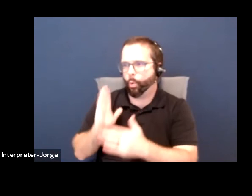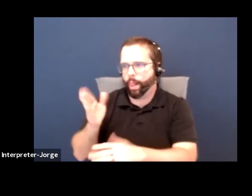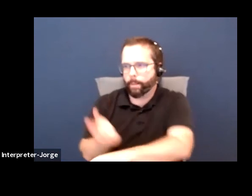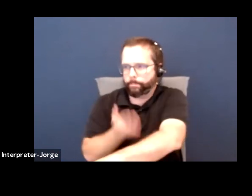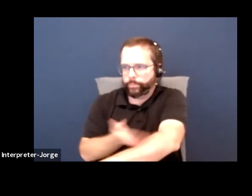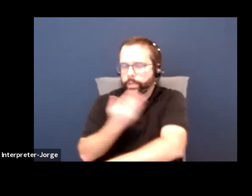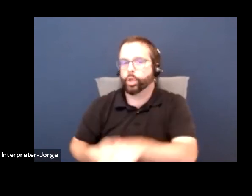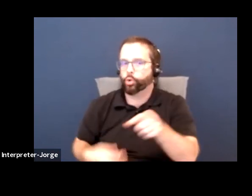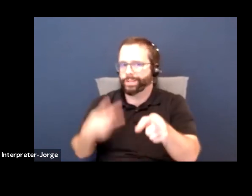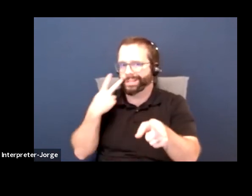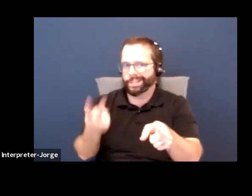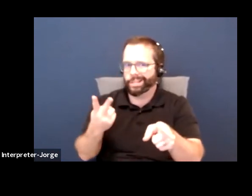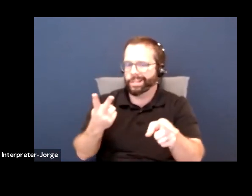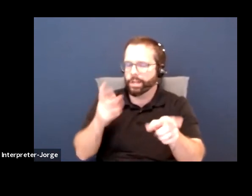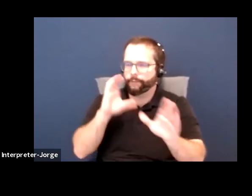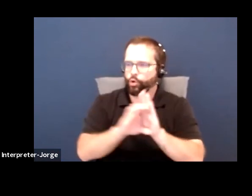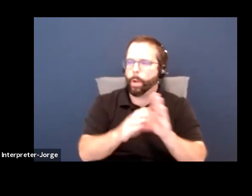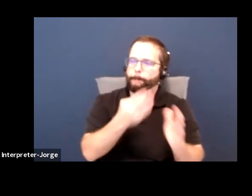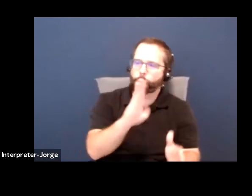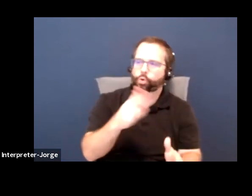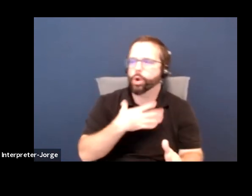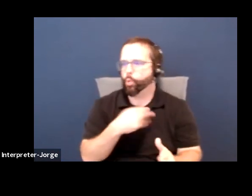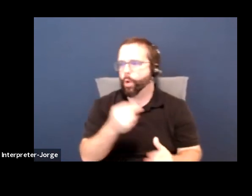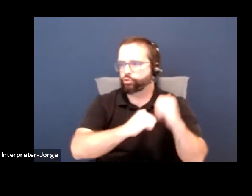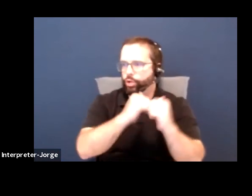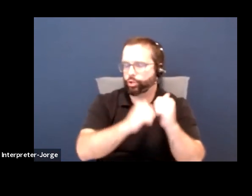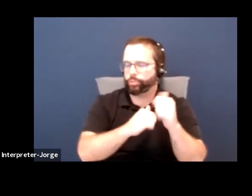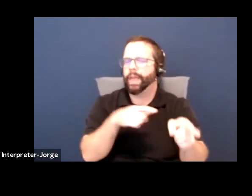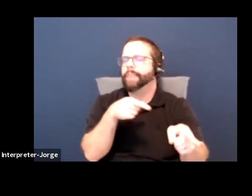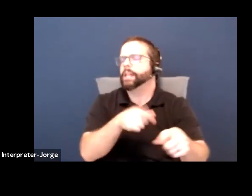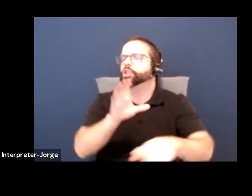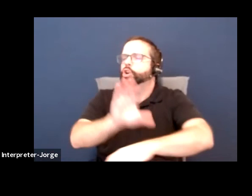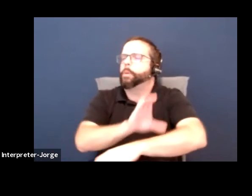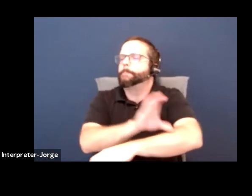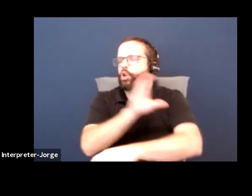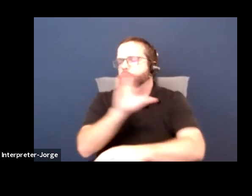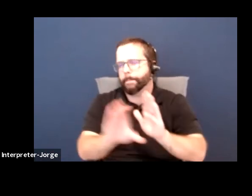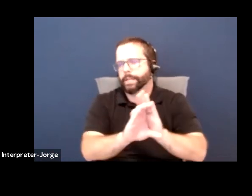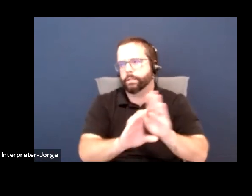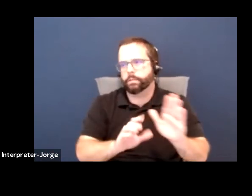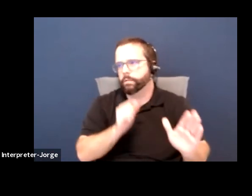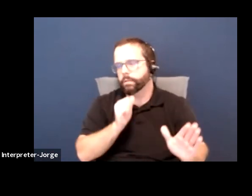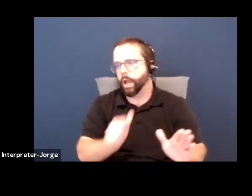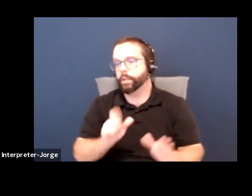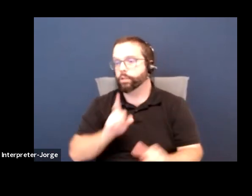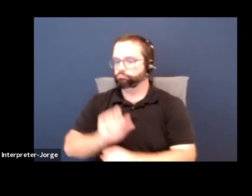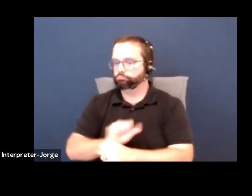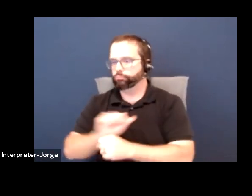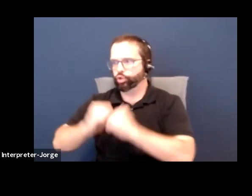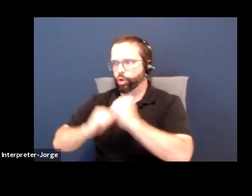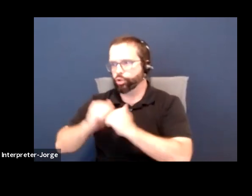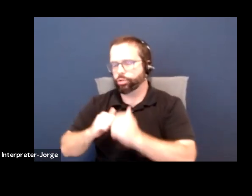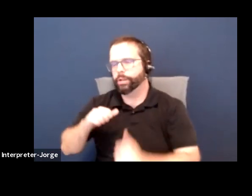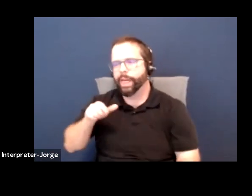ramped structure. This is just a rendering of the playground. It's not the actual structure that hasn't been built